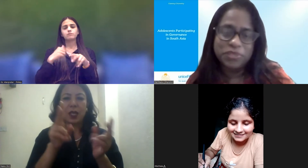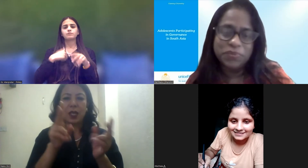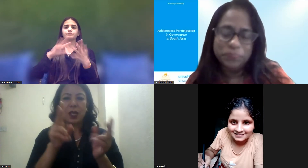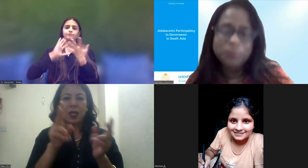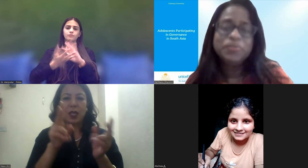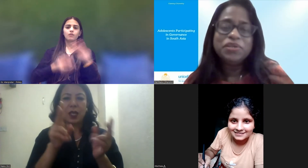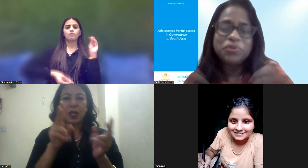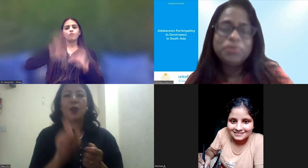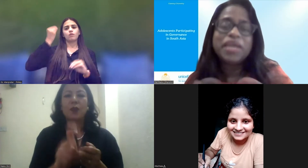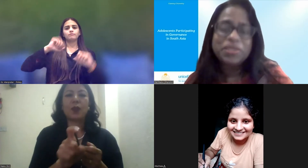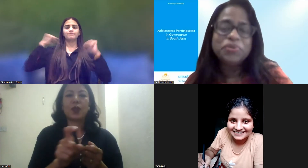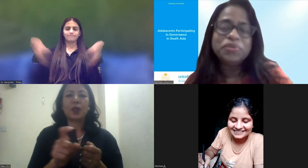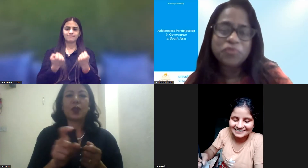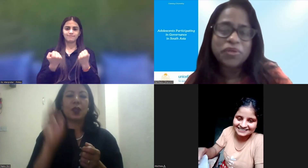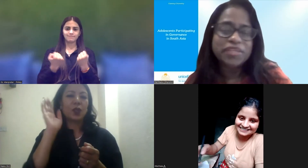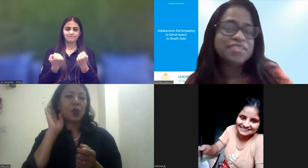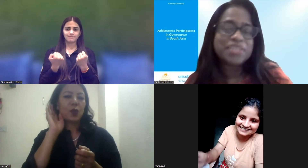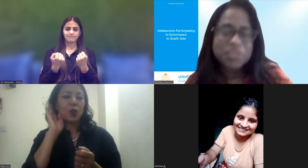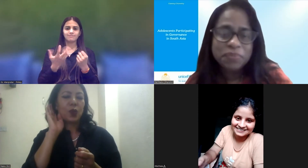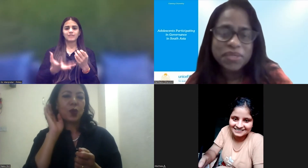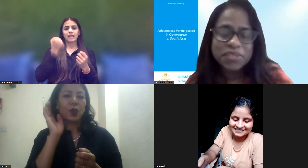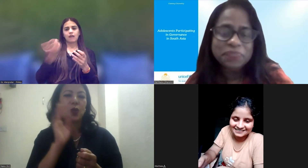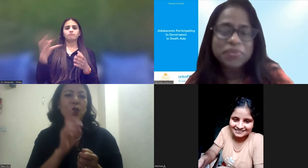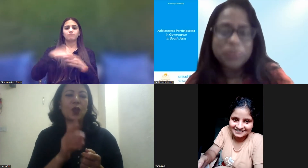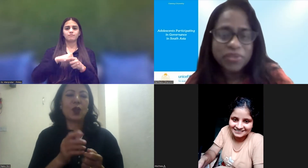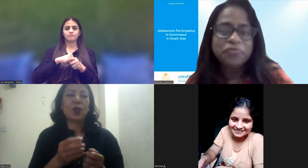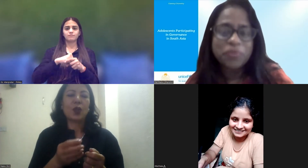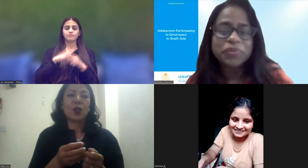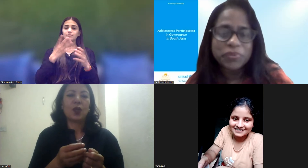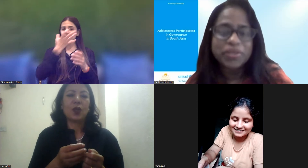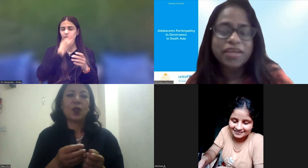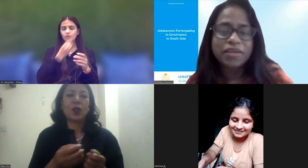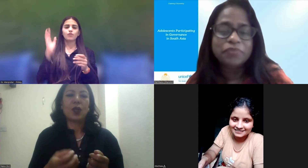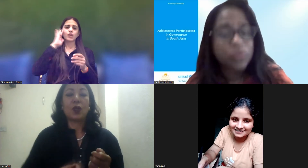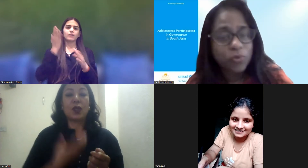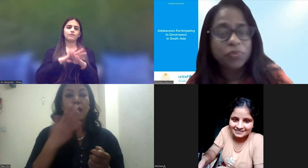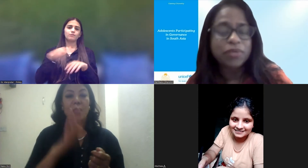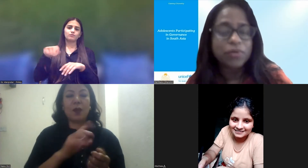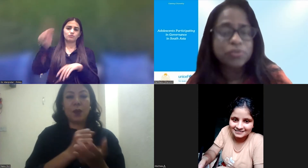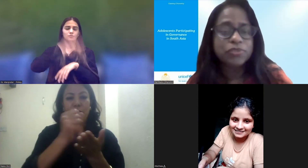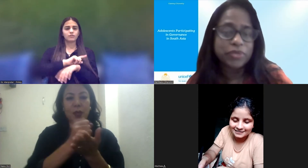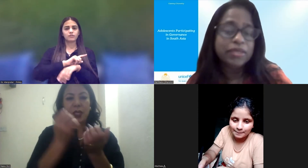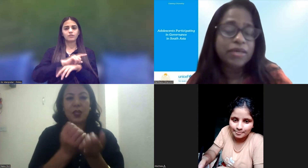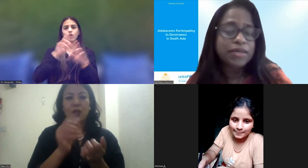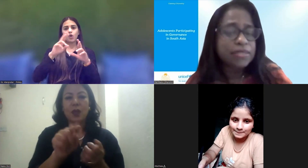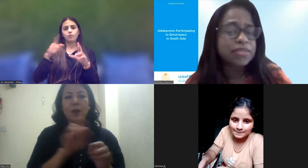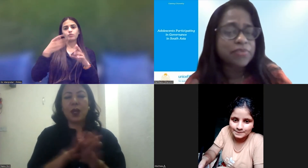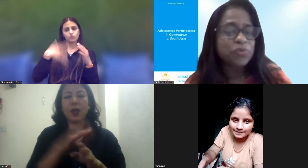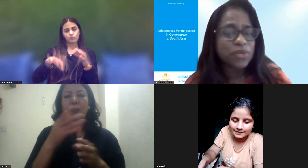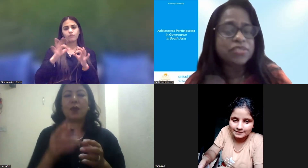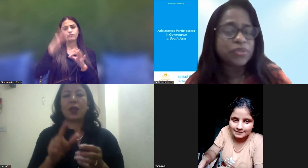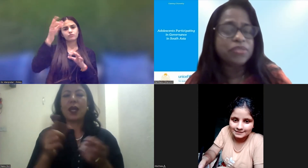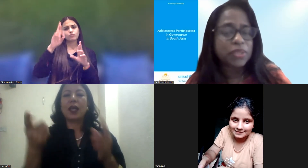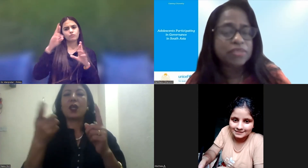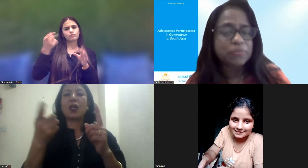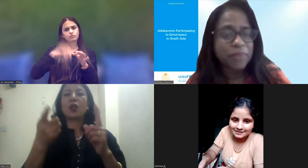effort to get you involved. And it's such a pleasure to hear from you today, and we hope you will also join. Let's see whether you